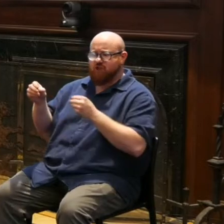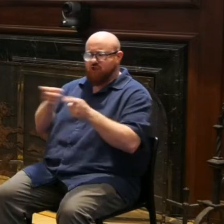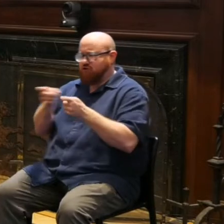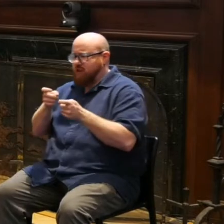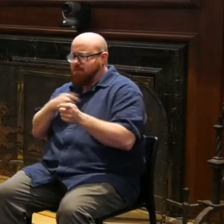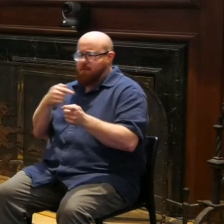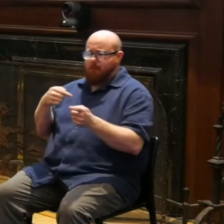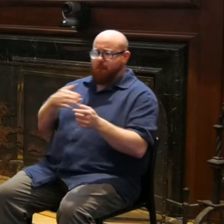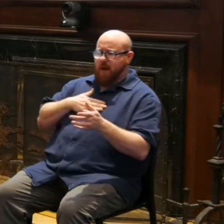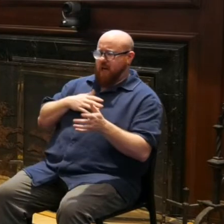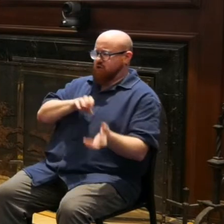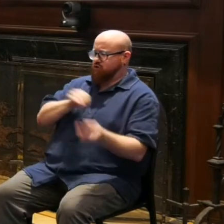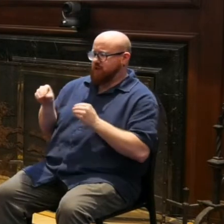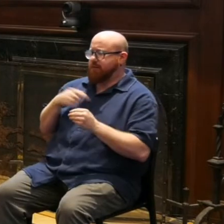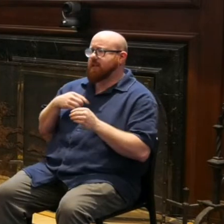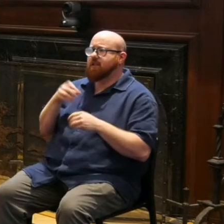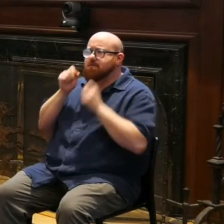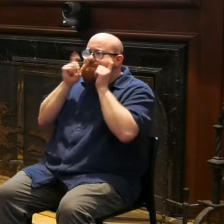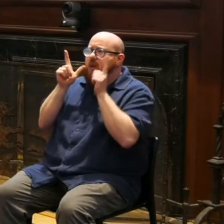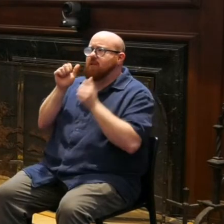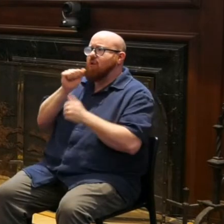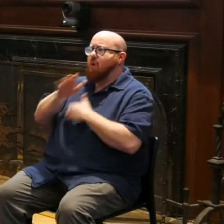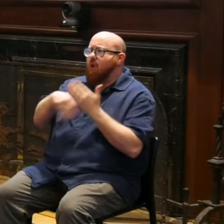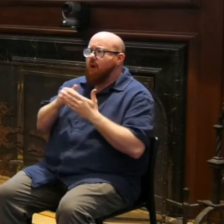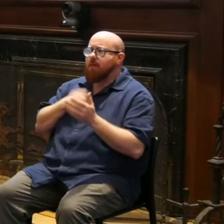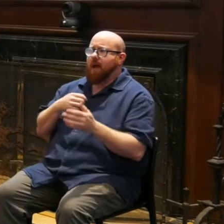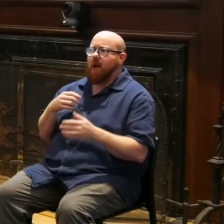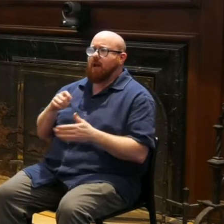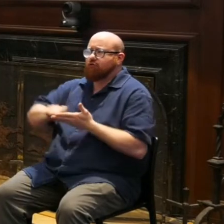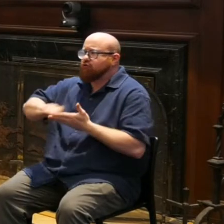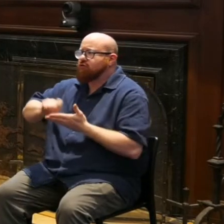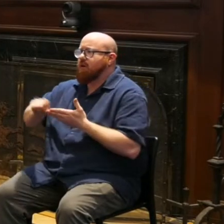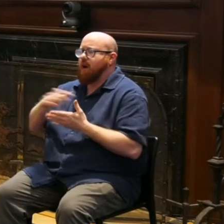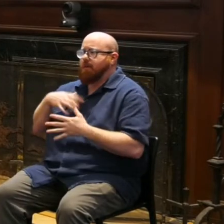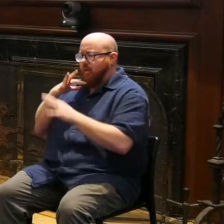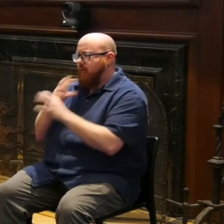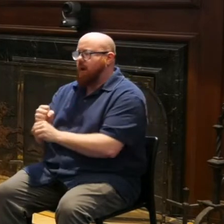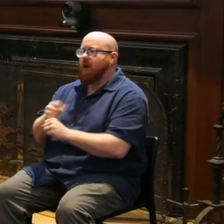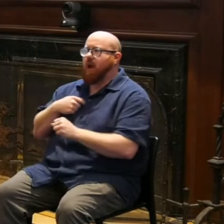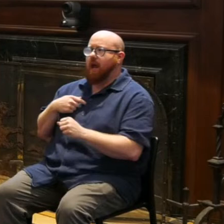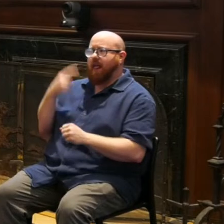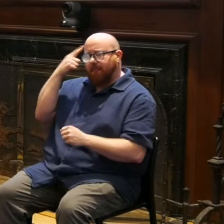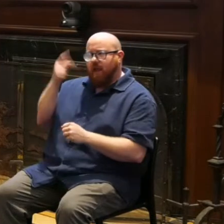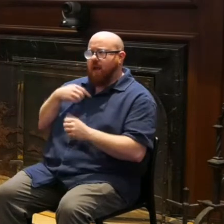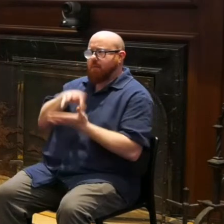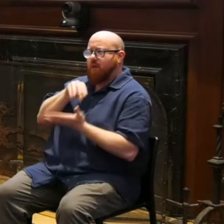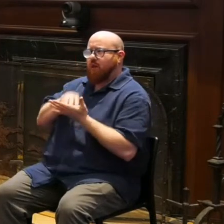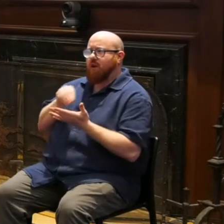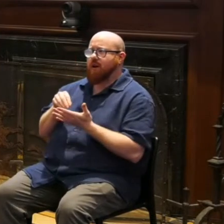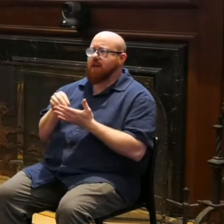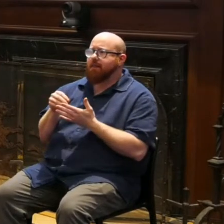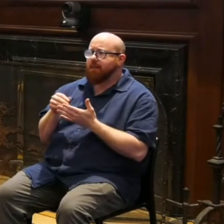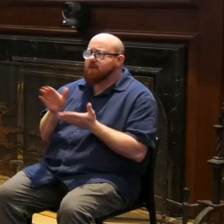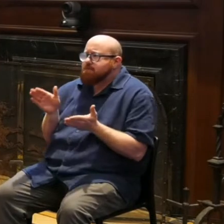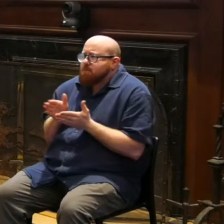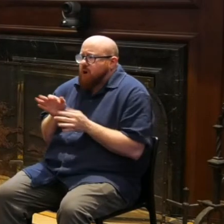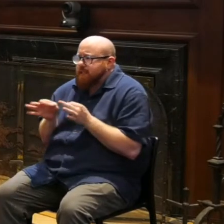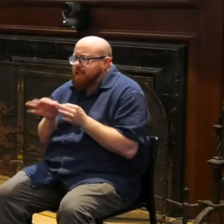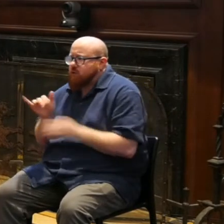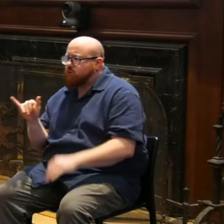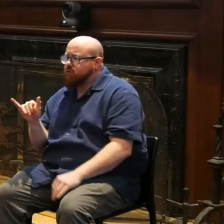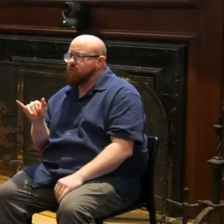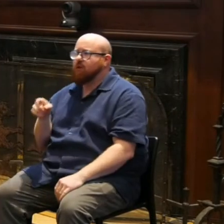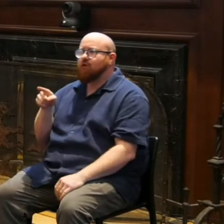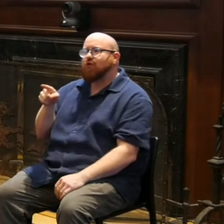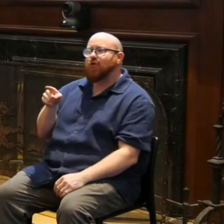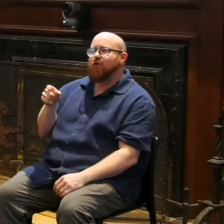every shift surprising, every stroke captivating. Slowly, I think I am learning to mind the subtle details too. You are a